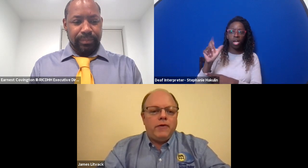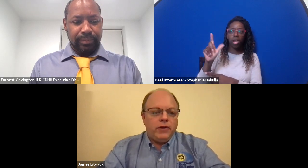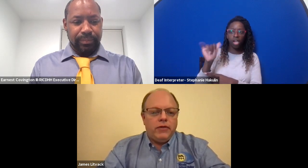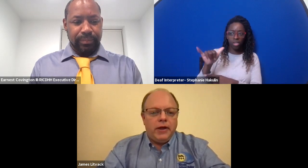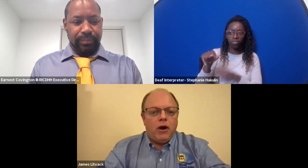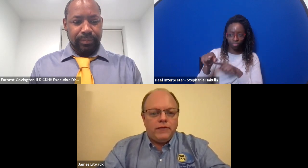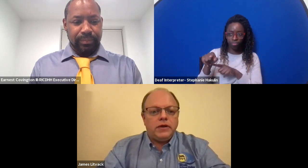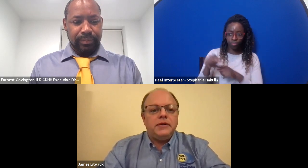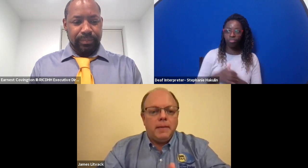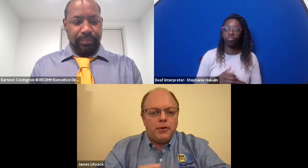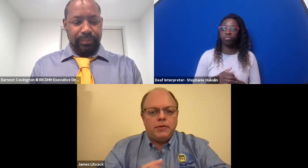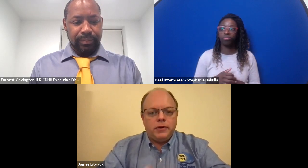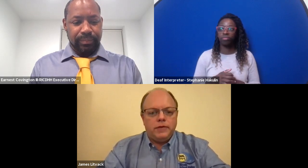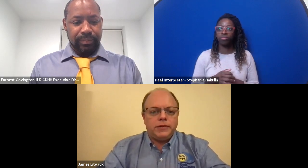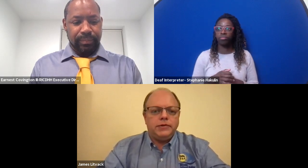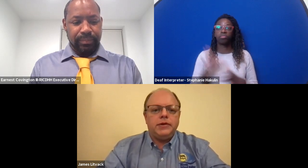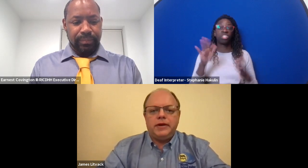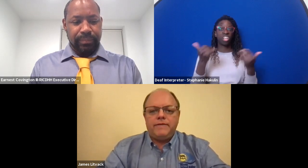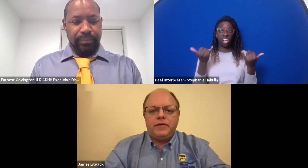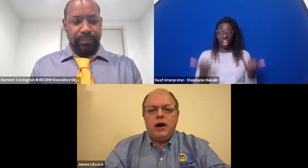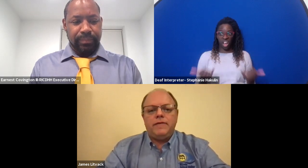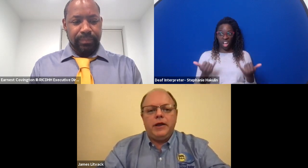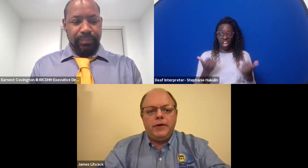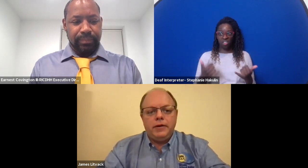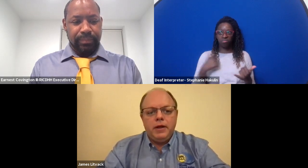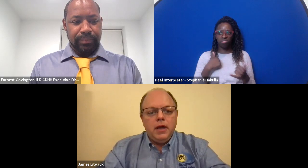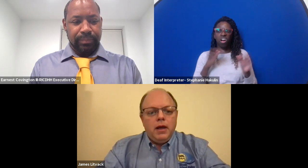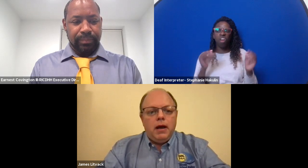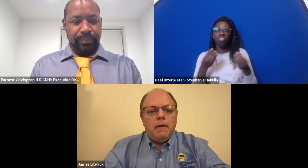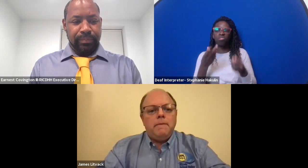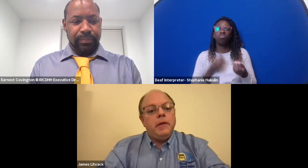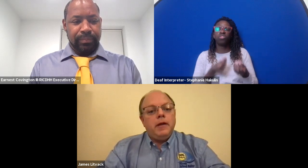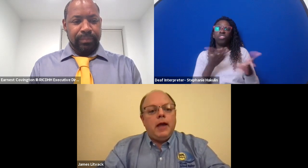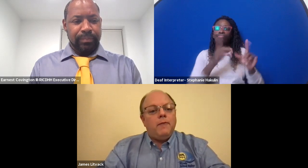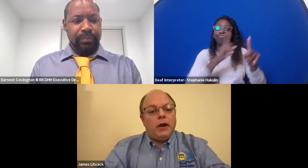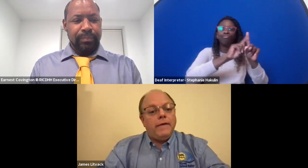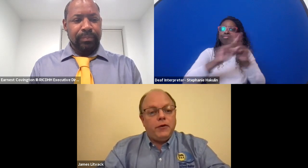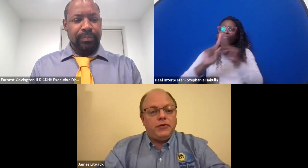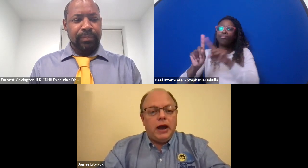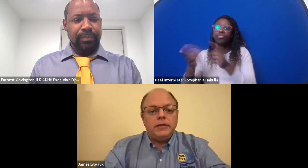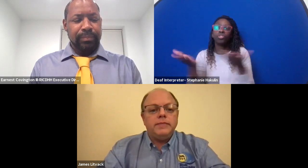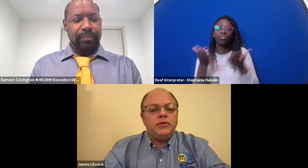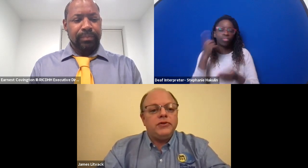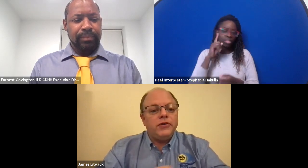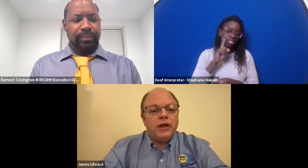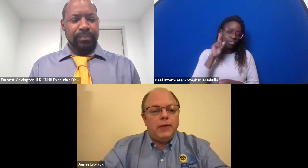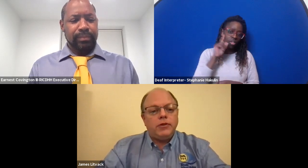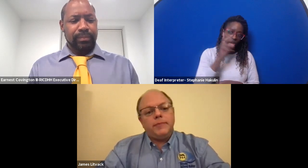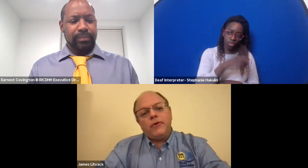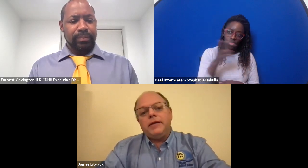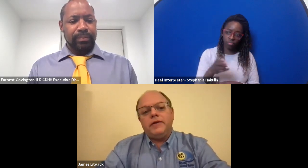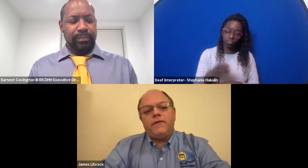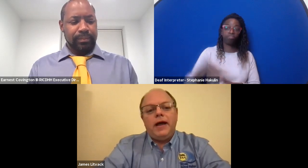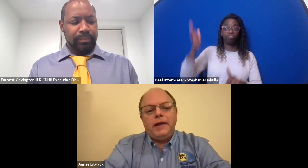Rhode Island Relay offers a number of services to the deaf and hard of hearing. When I first started this position, I